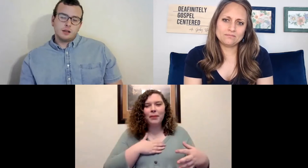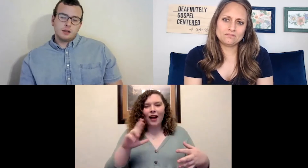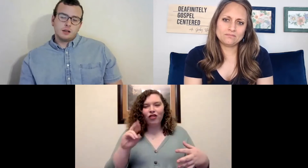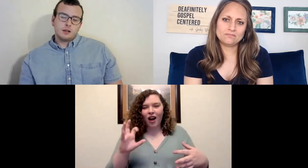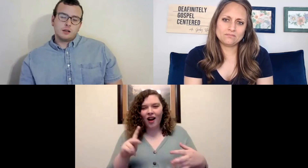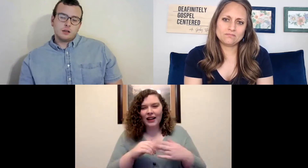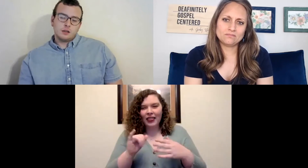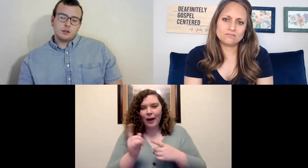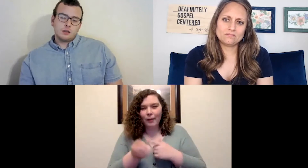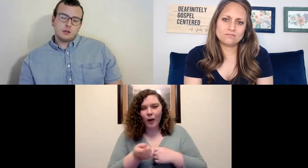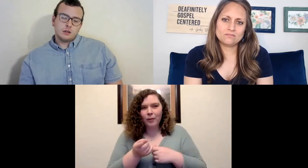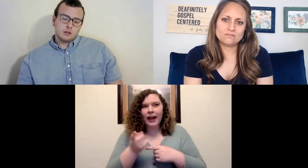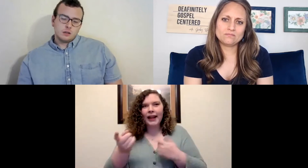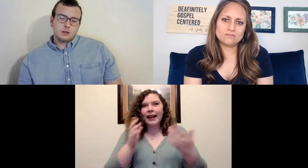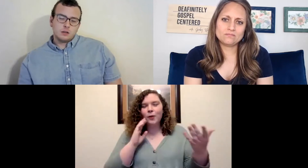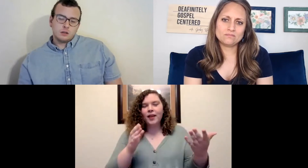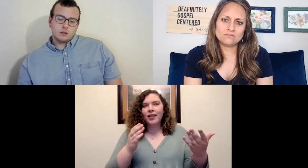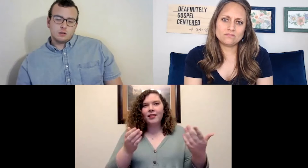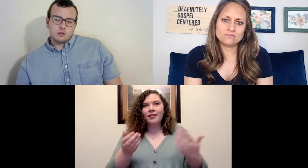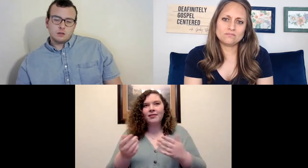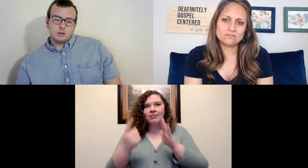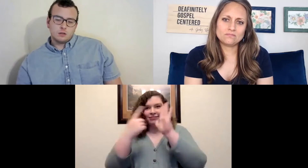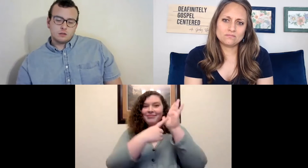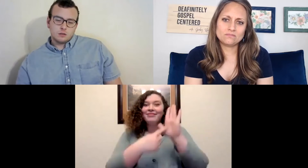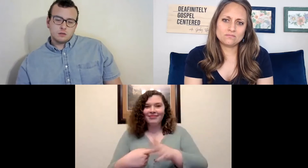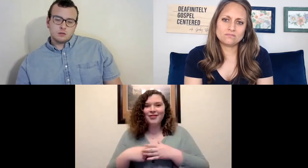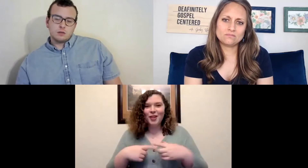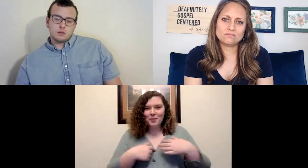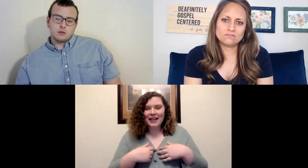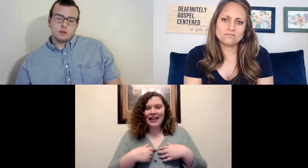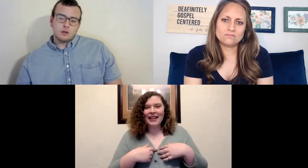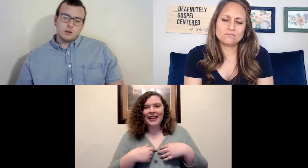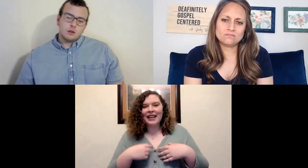such, and he'll be my rock in those moments.